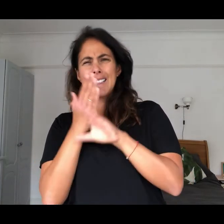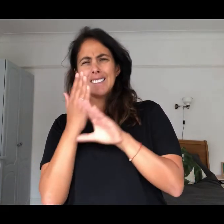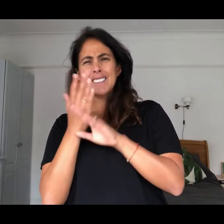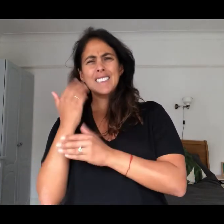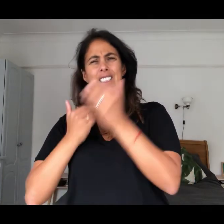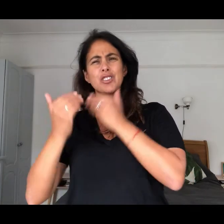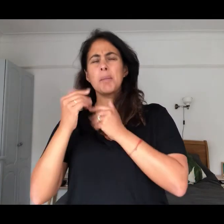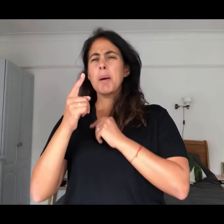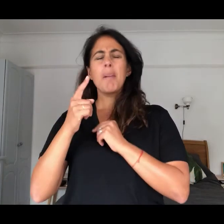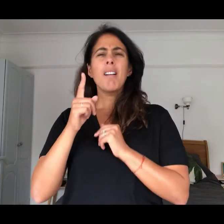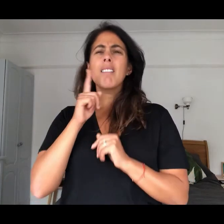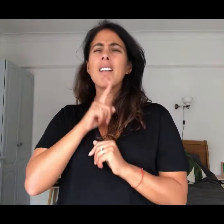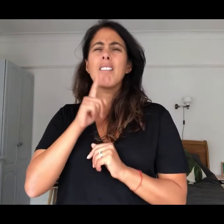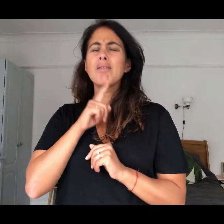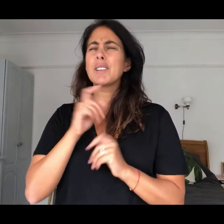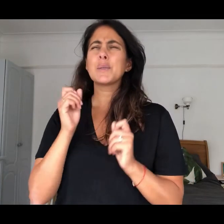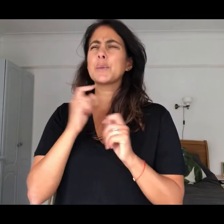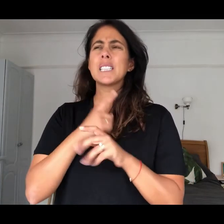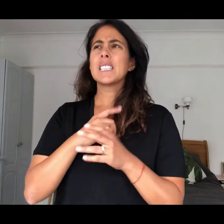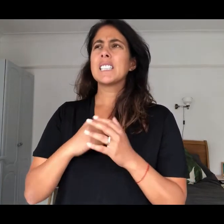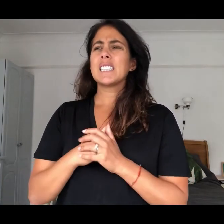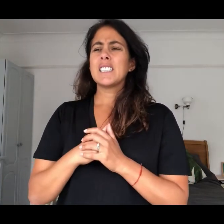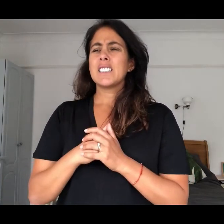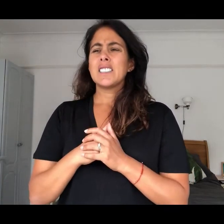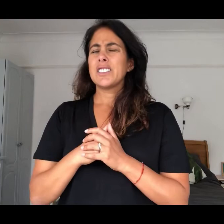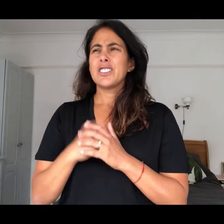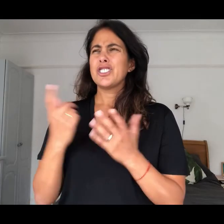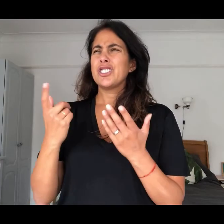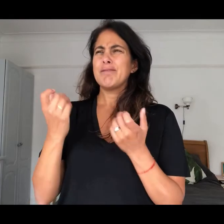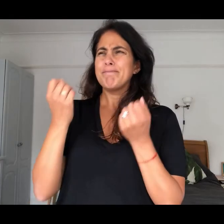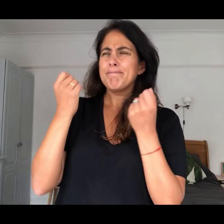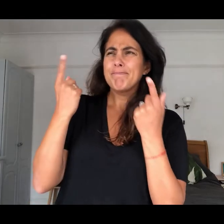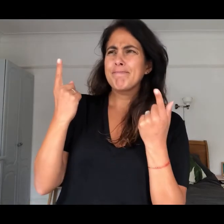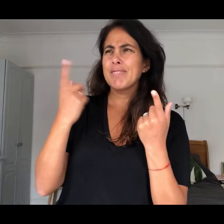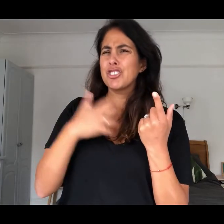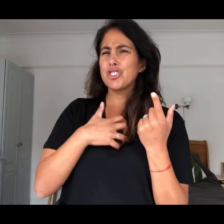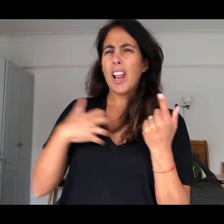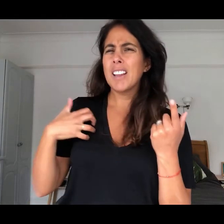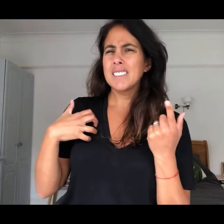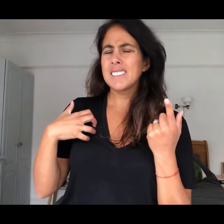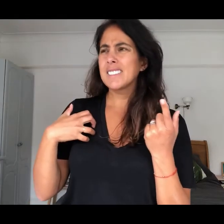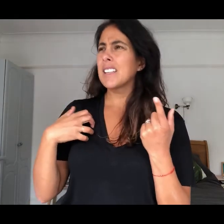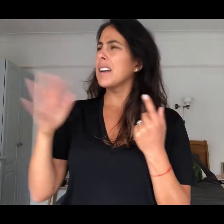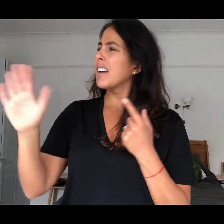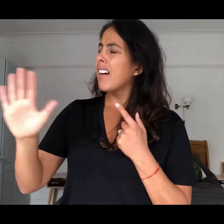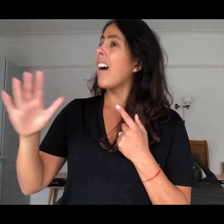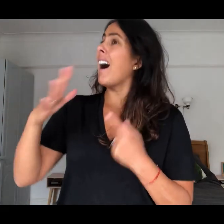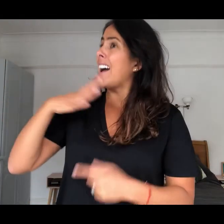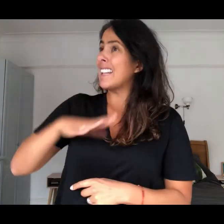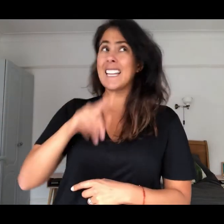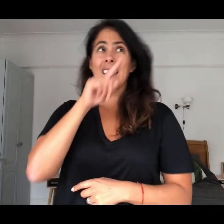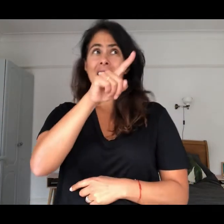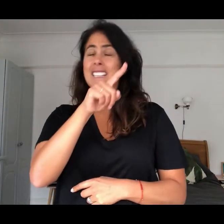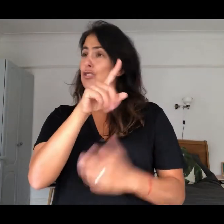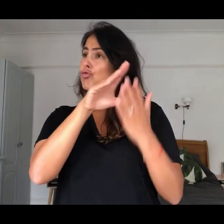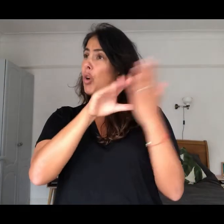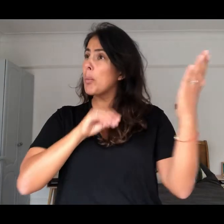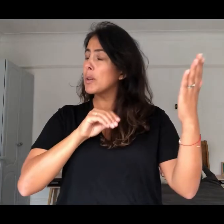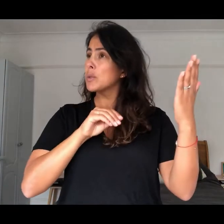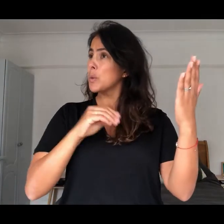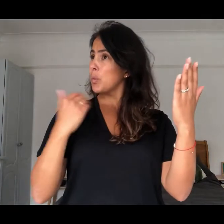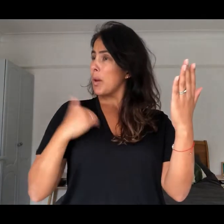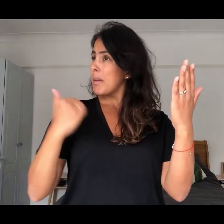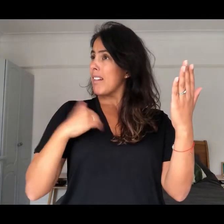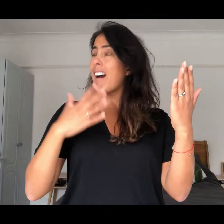my girlfriend is a strange one. It's like she's dishonest. I want her to understand that I need